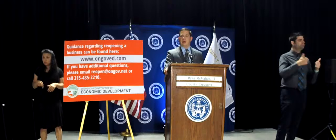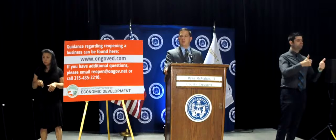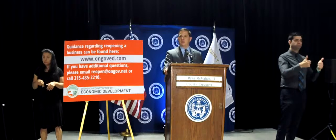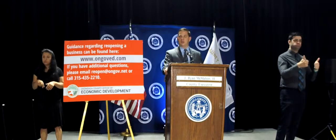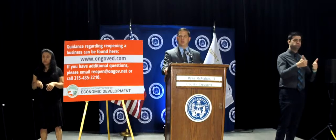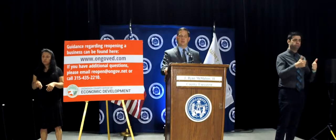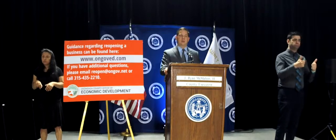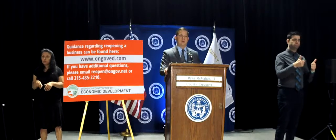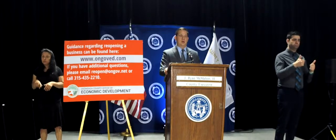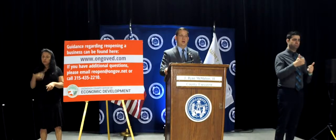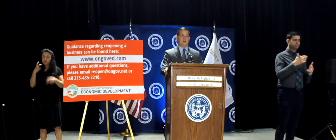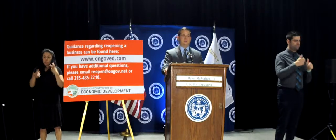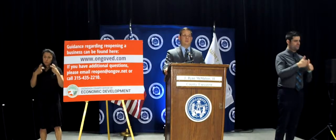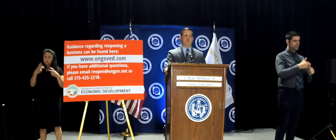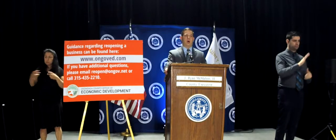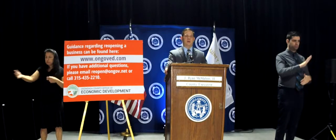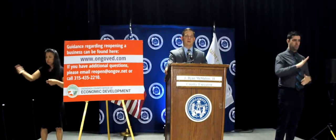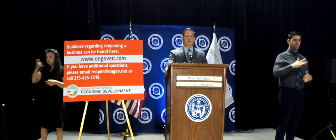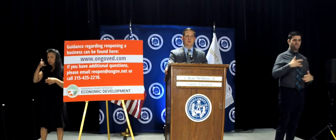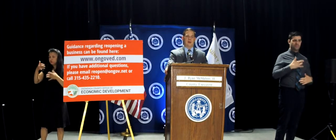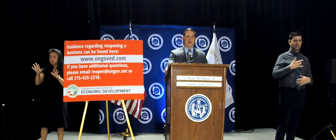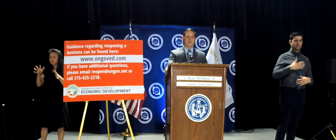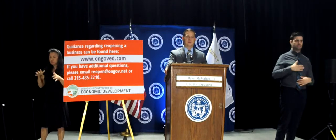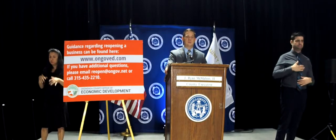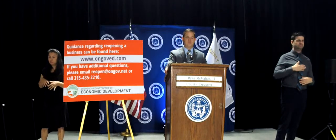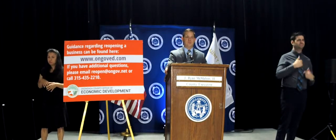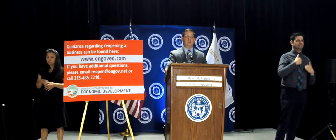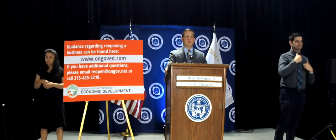is in that position, but